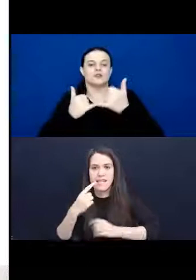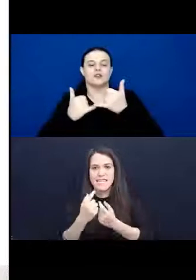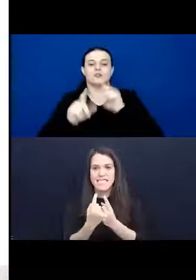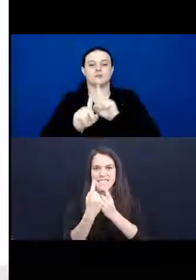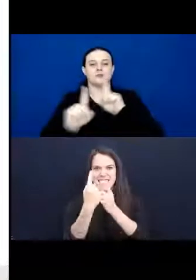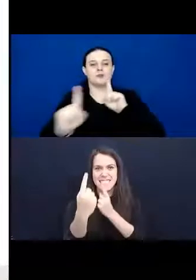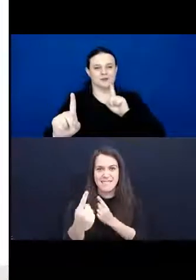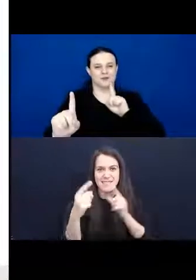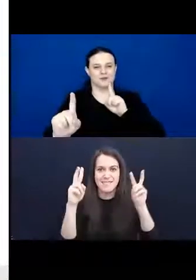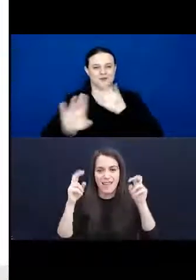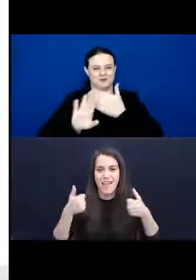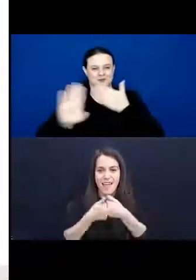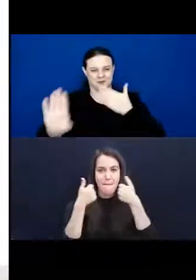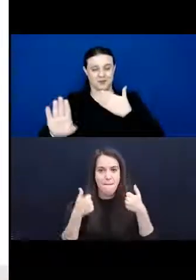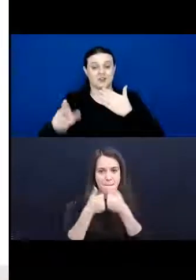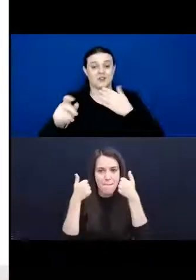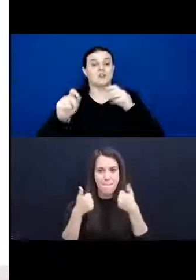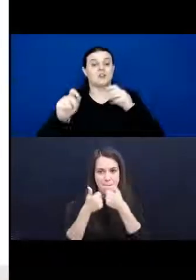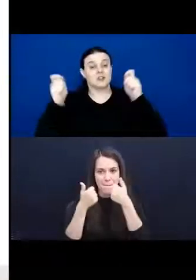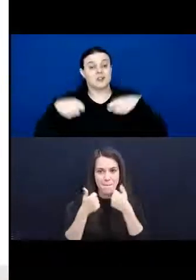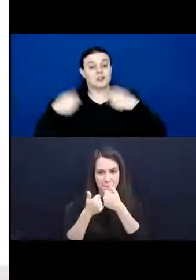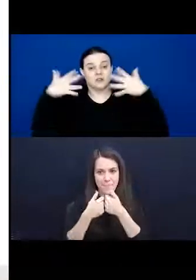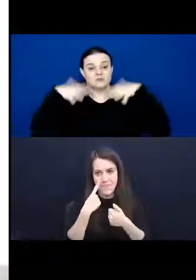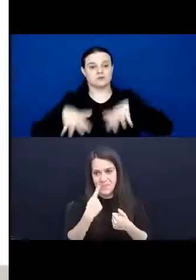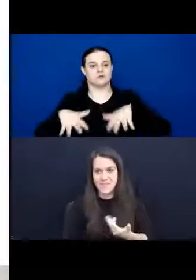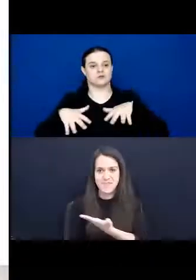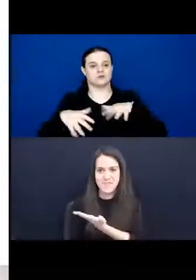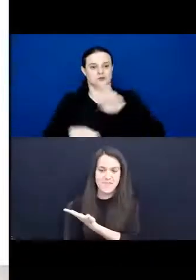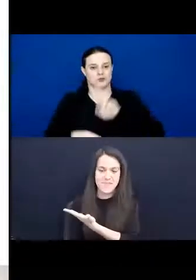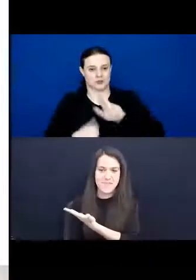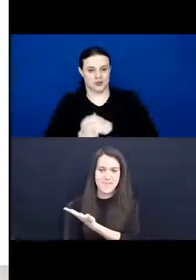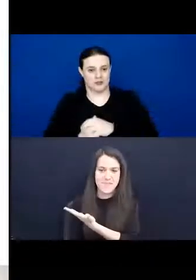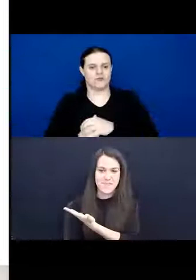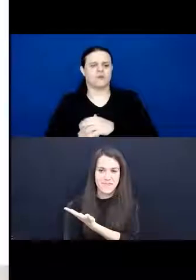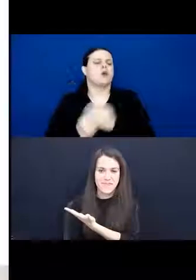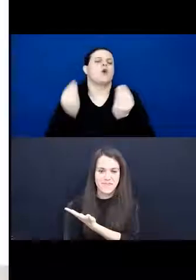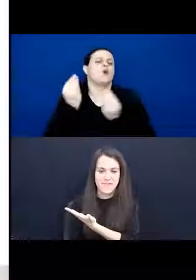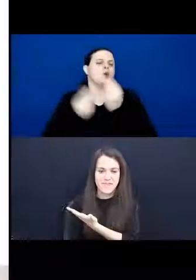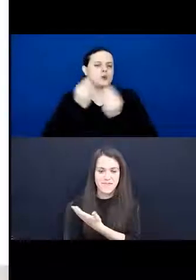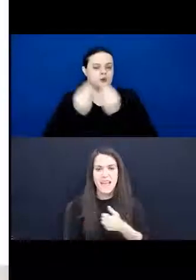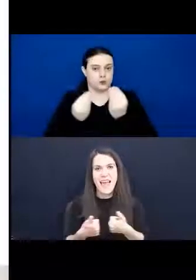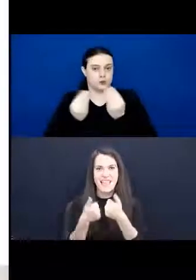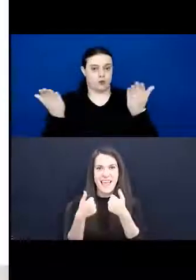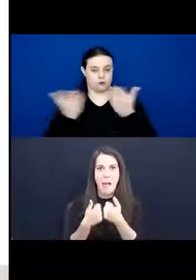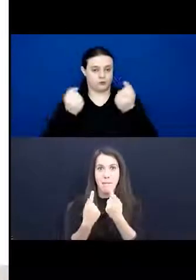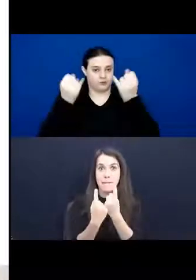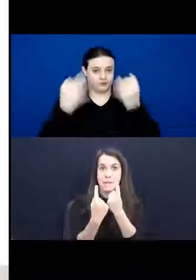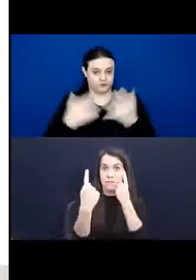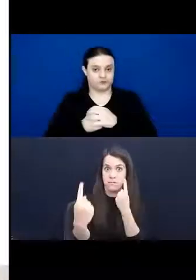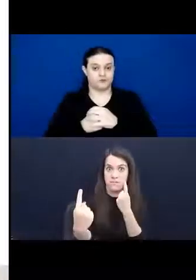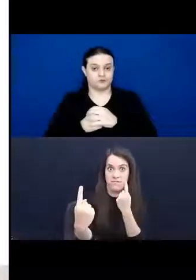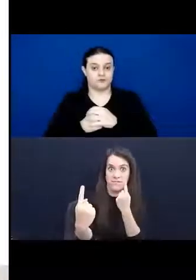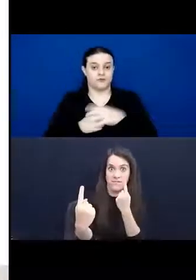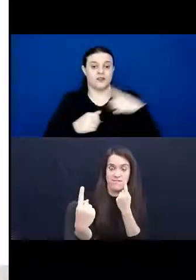haptic wearable. So the Keep Your Distance game was designed with the aim